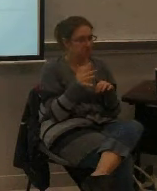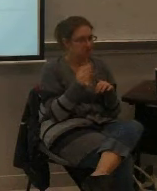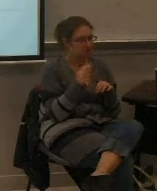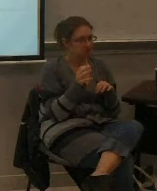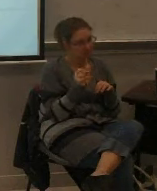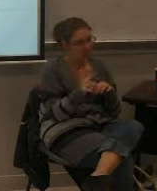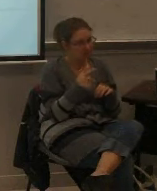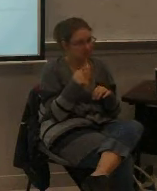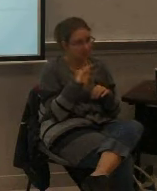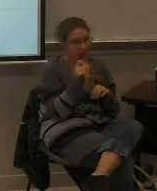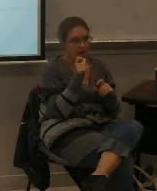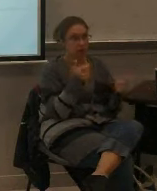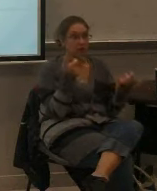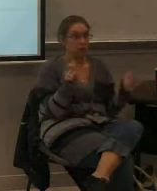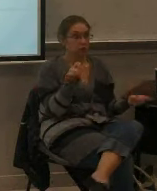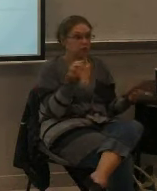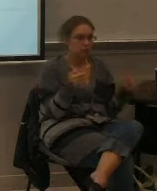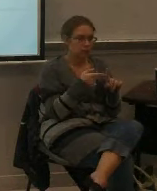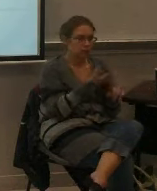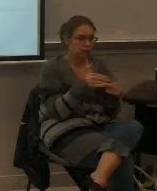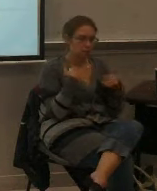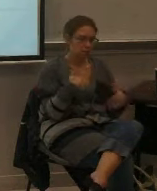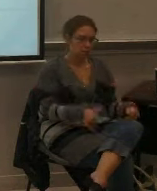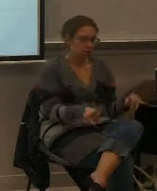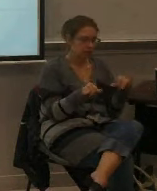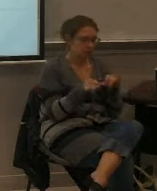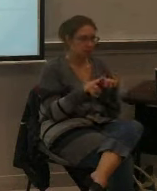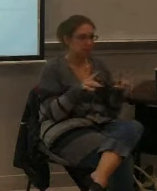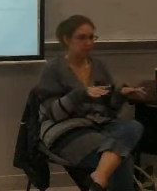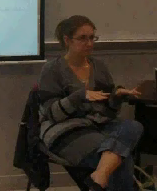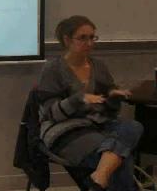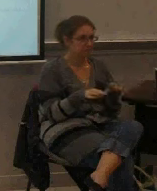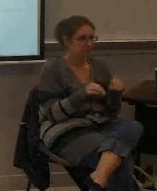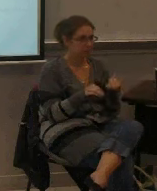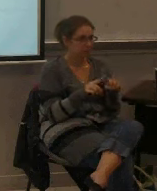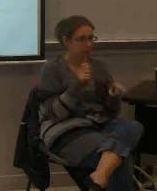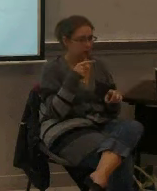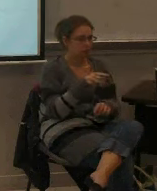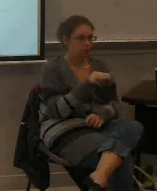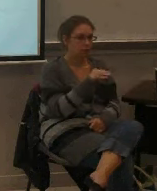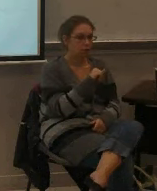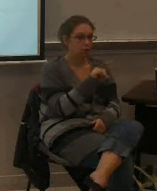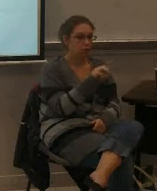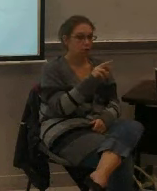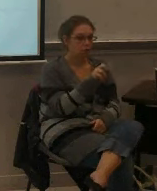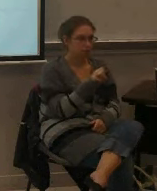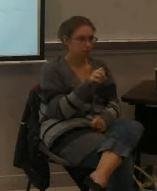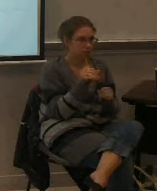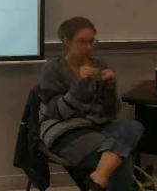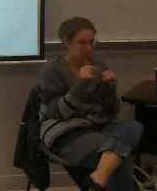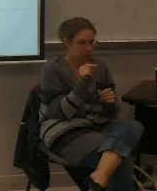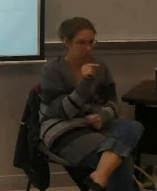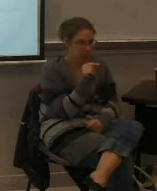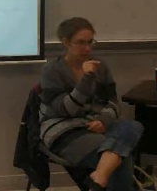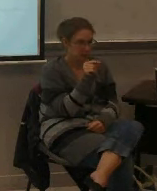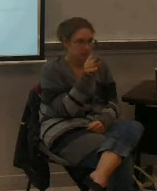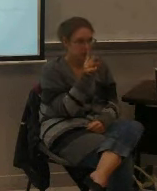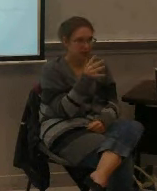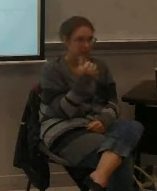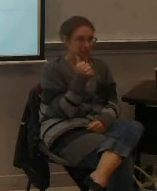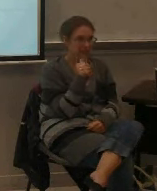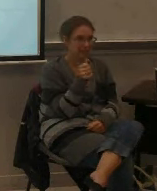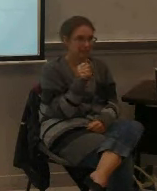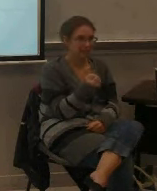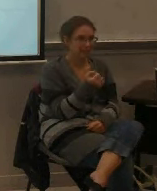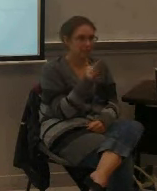pace, not huge pace relative to their body size. But since they're microns across, though, this is, we're talking tens